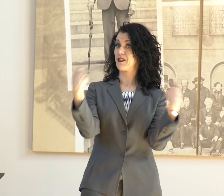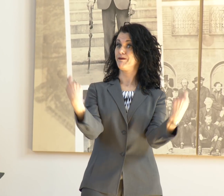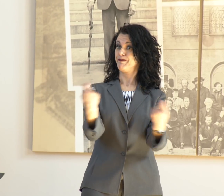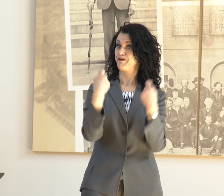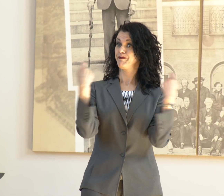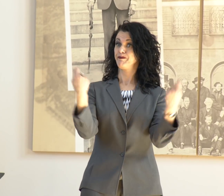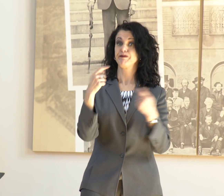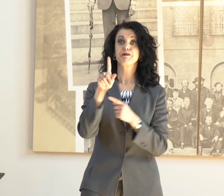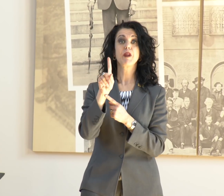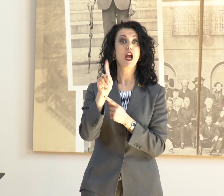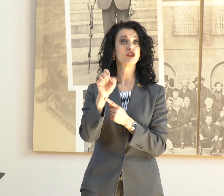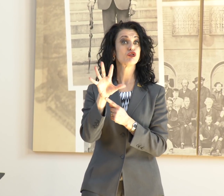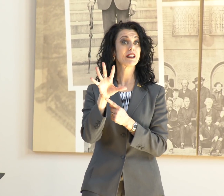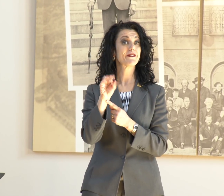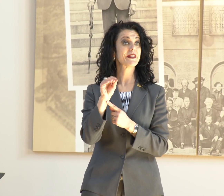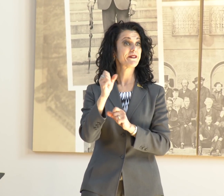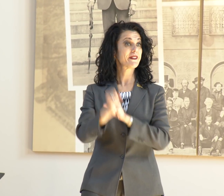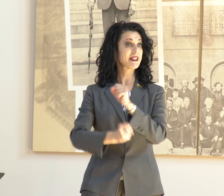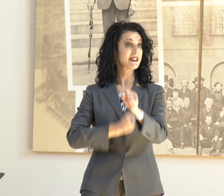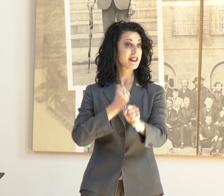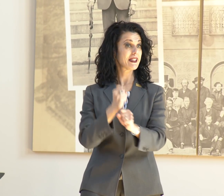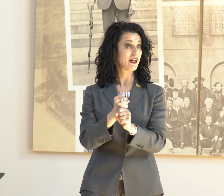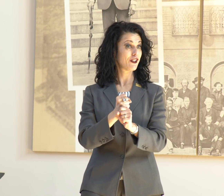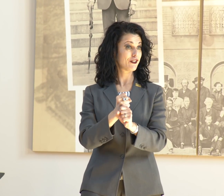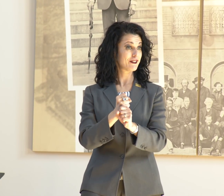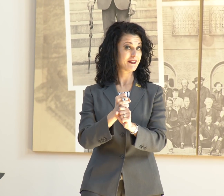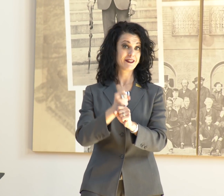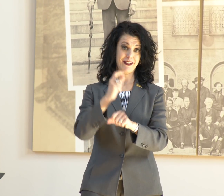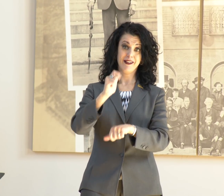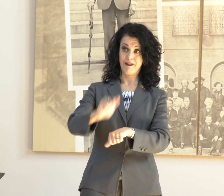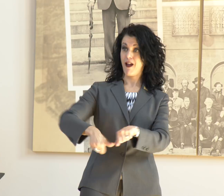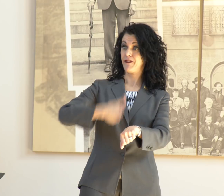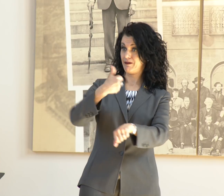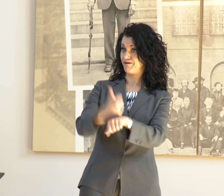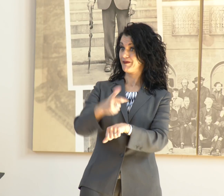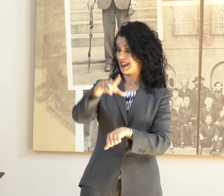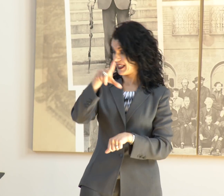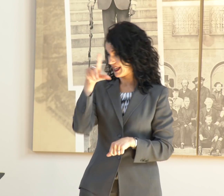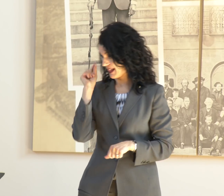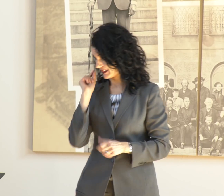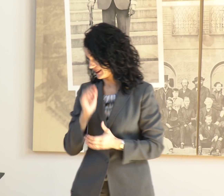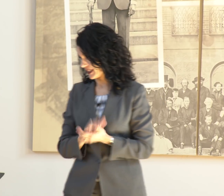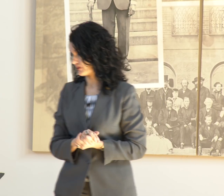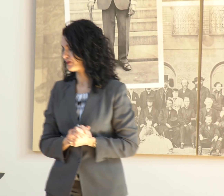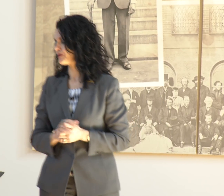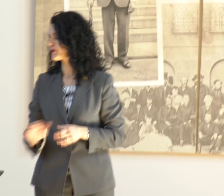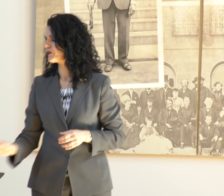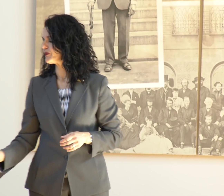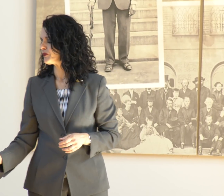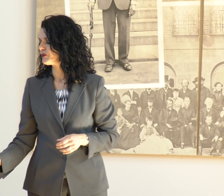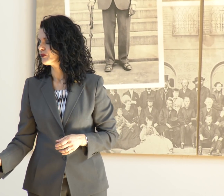Here at Gallaudet, 5 years ago, we celebrated our 150th anniversary of Gallaudet's